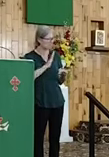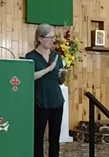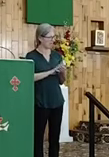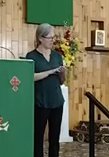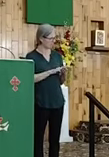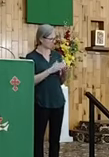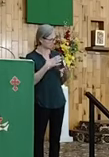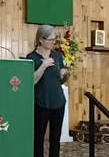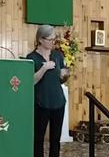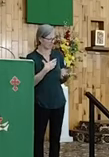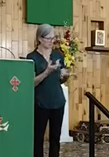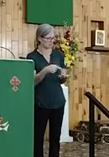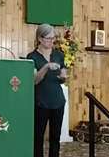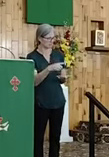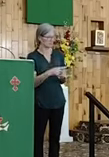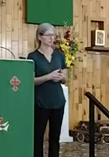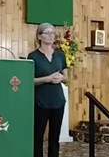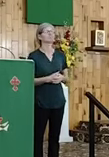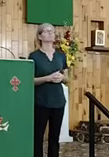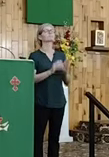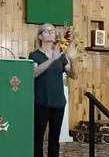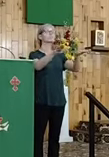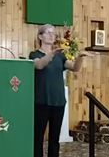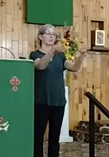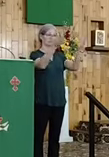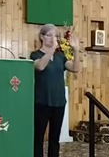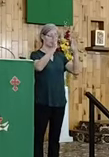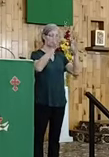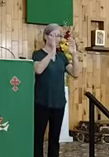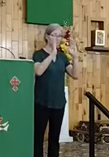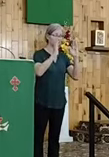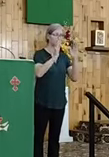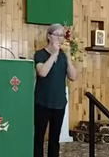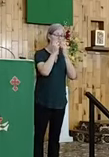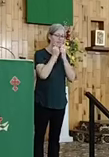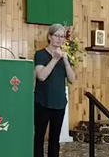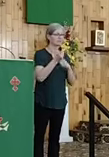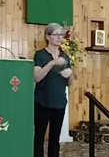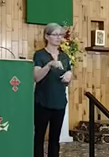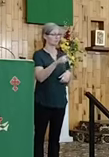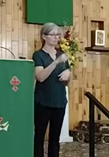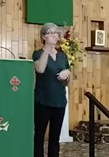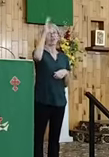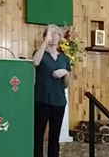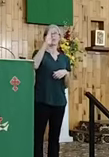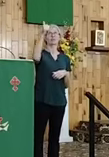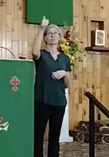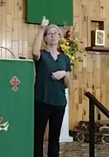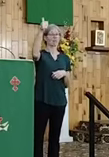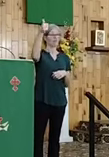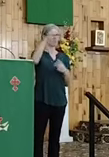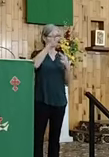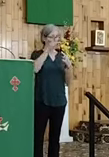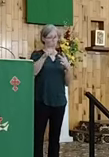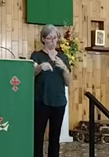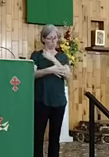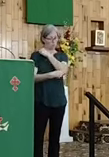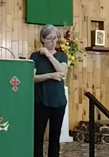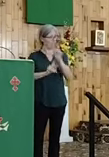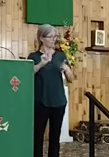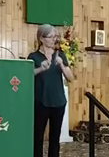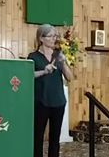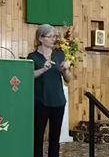designs? Listen, my beloved brothers and sisters. Did not God choose those who are poor in the world